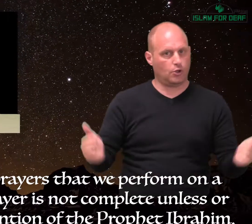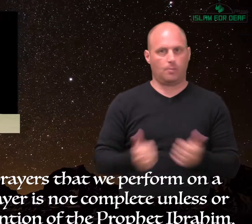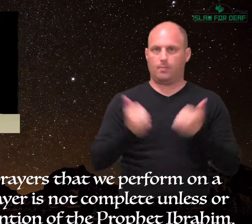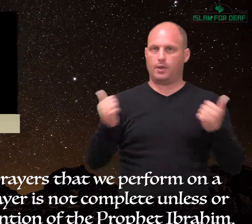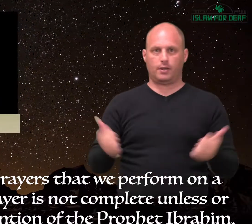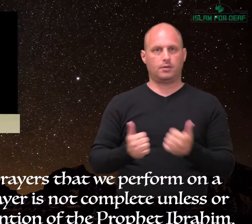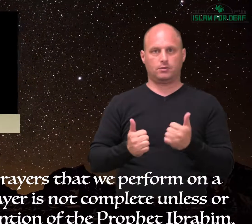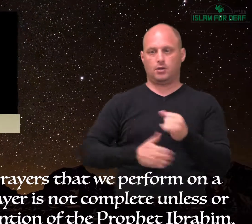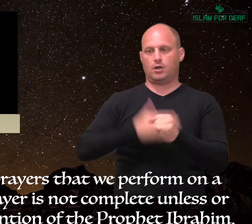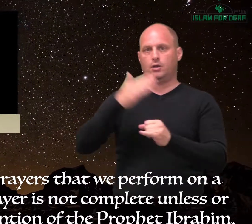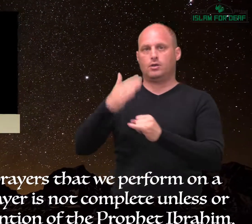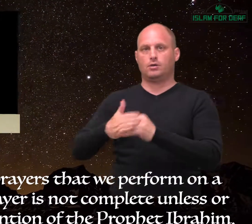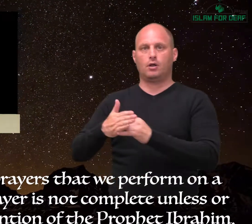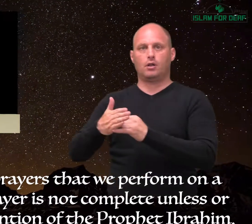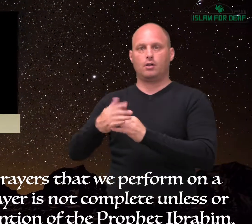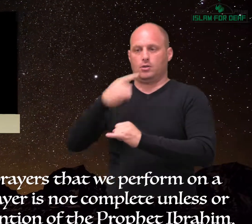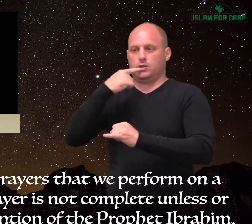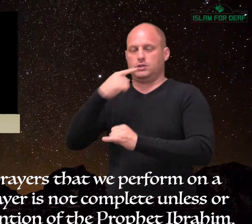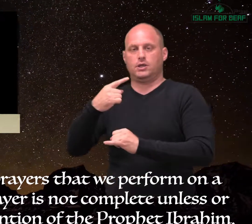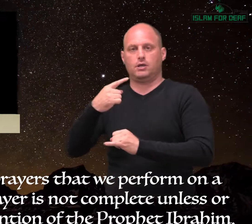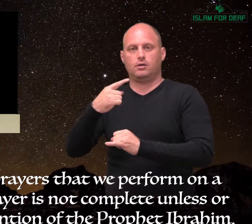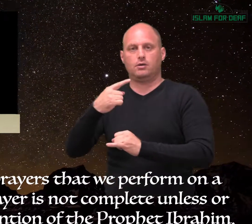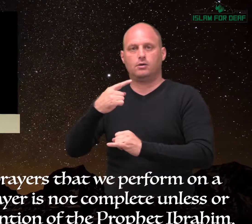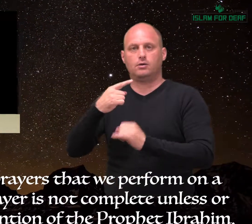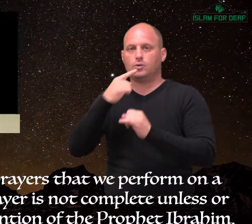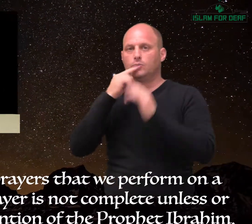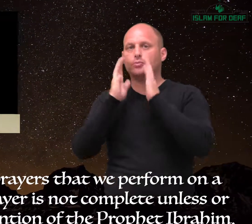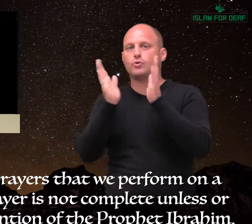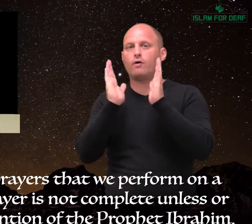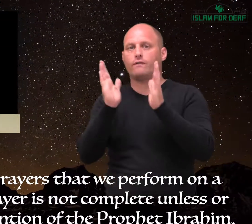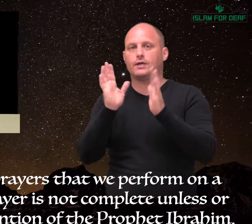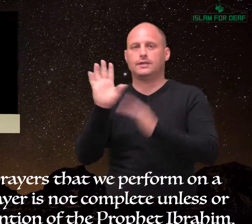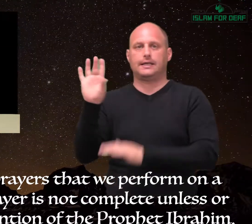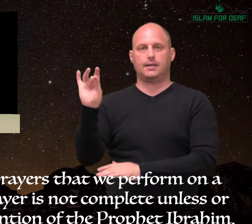until we make the mention of the Prophet Ibrahim.